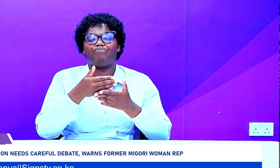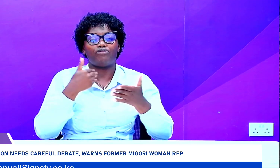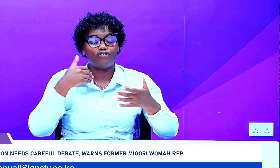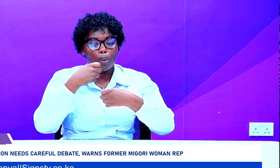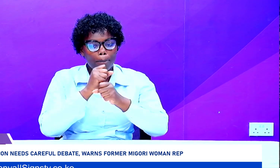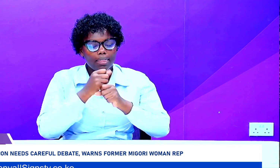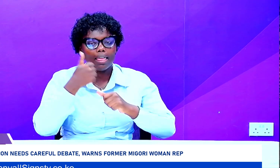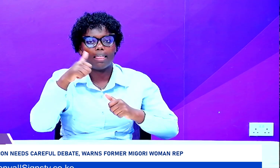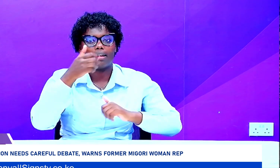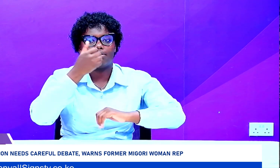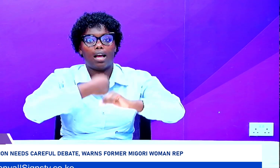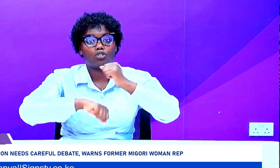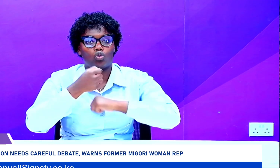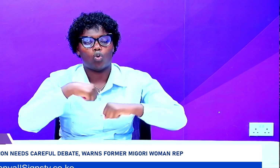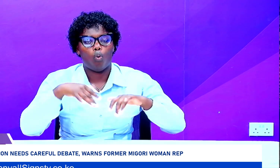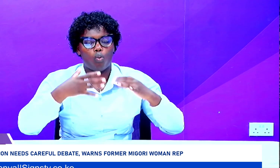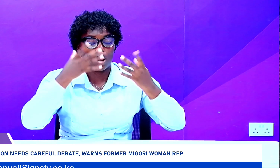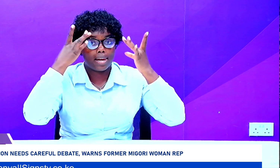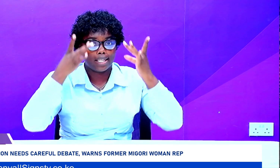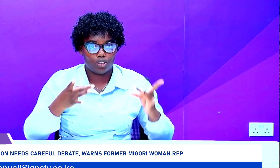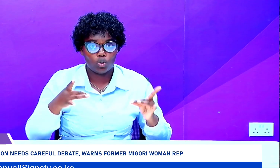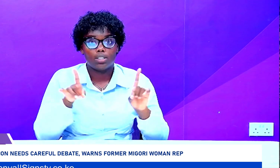and demerits before making any move.